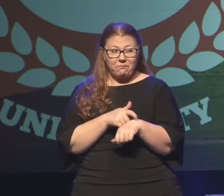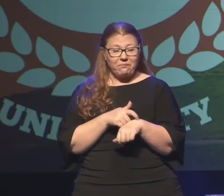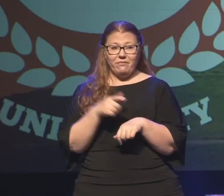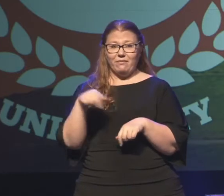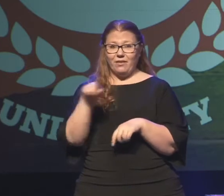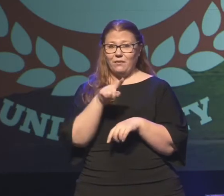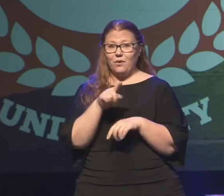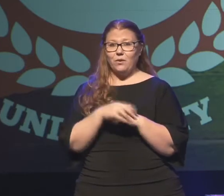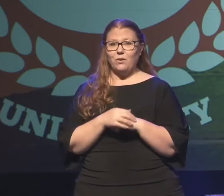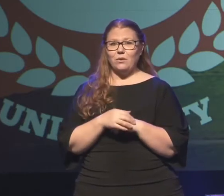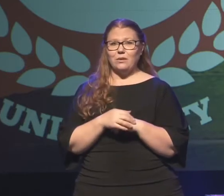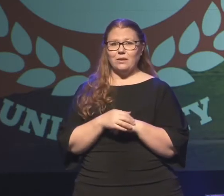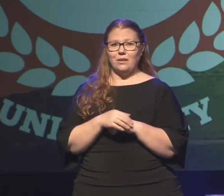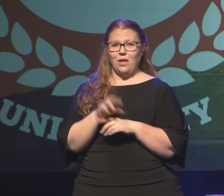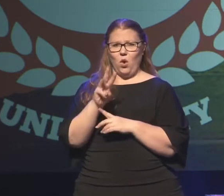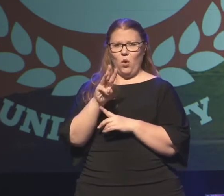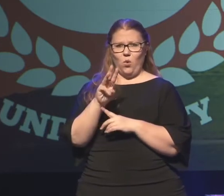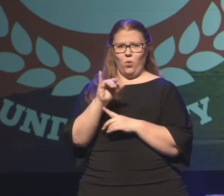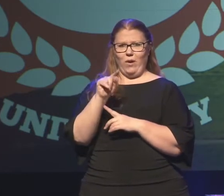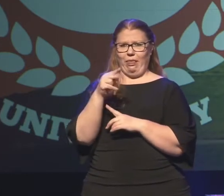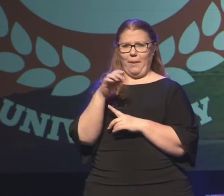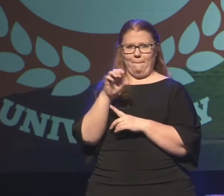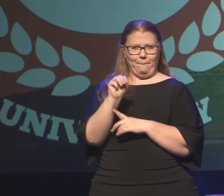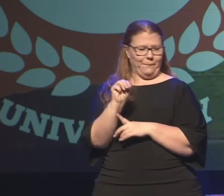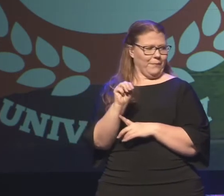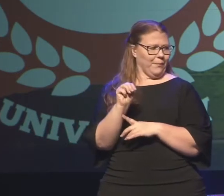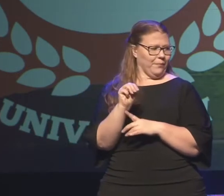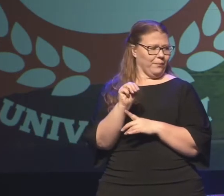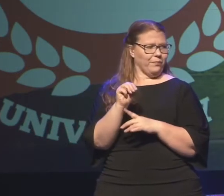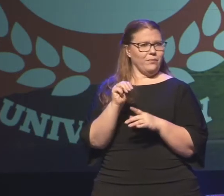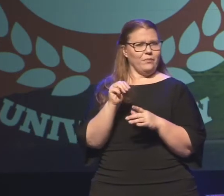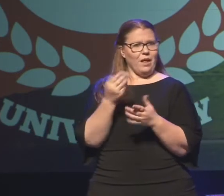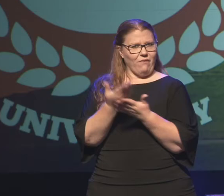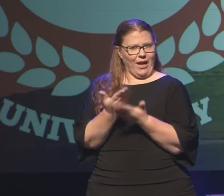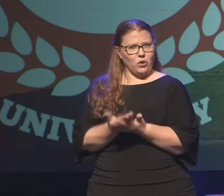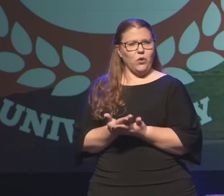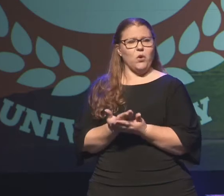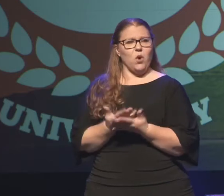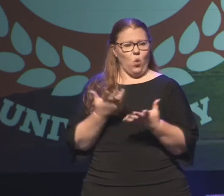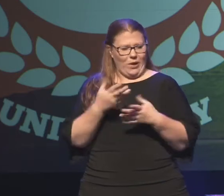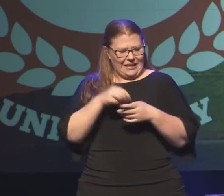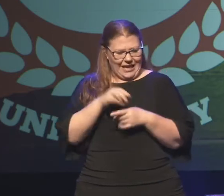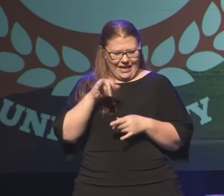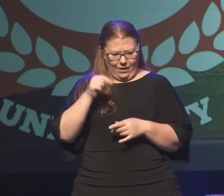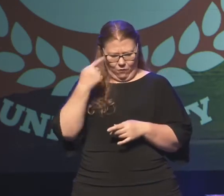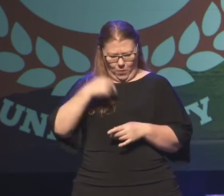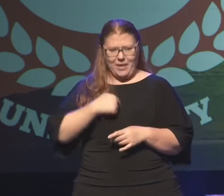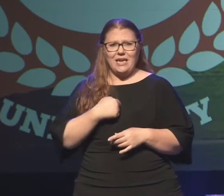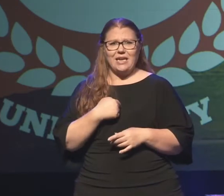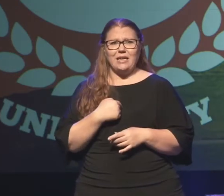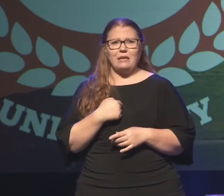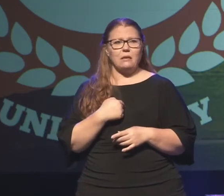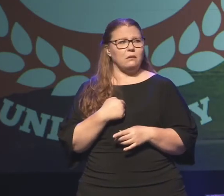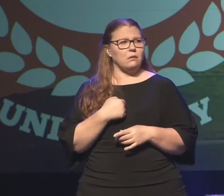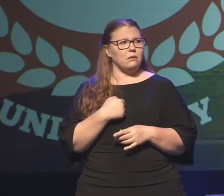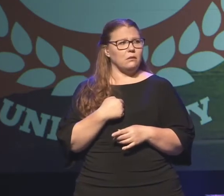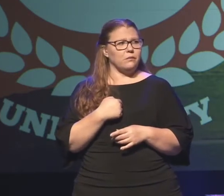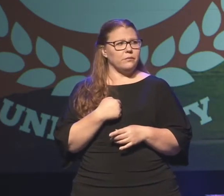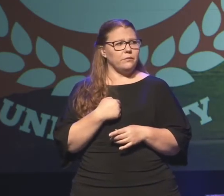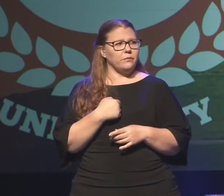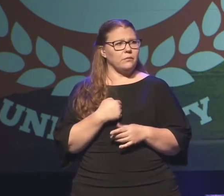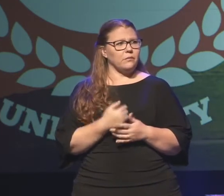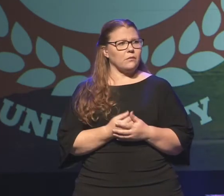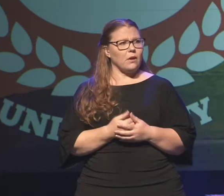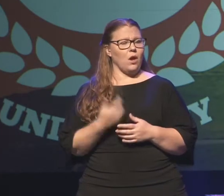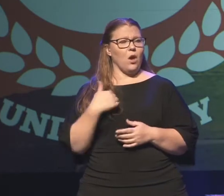you? The Whiffam factor is always in there for me. You know, the Whiffam factor, what's in it for me? Well, we're in